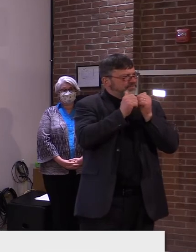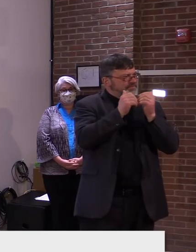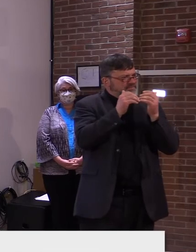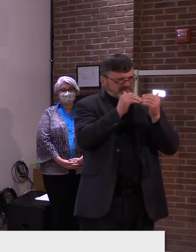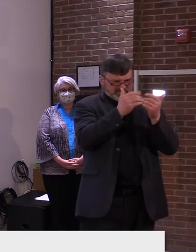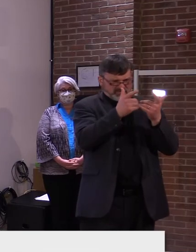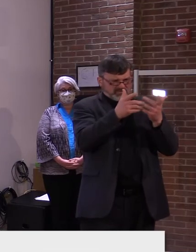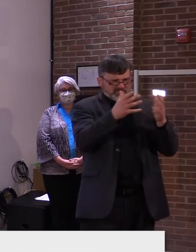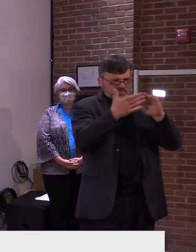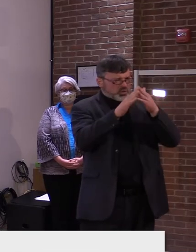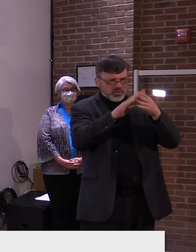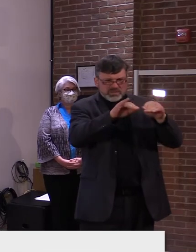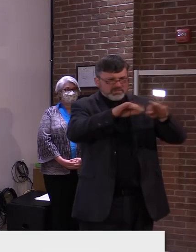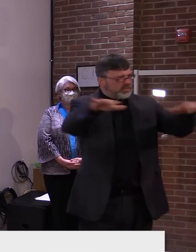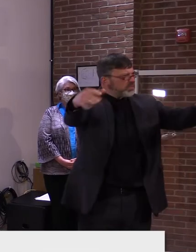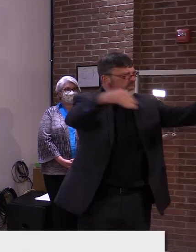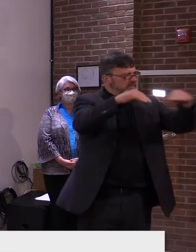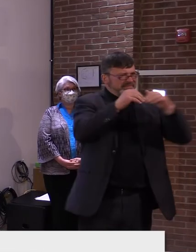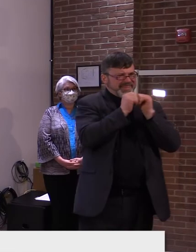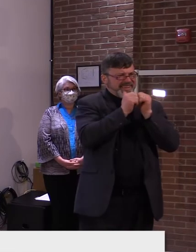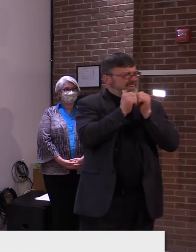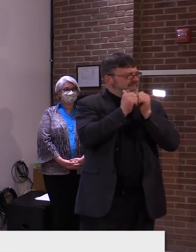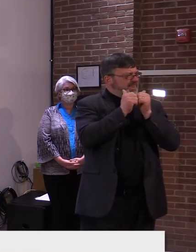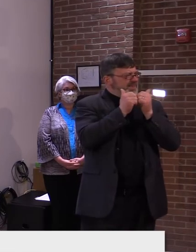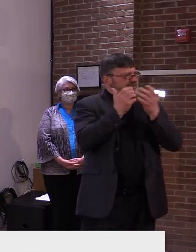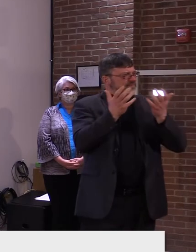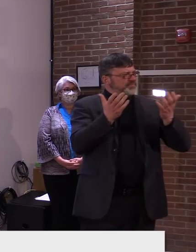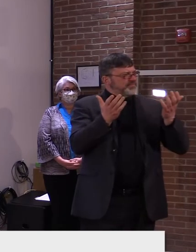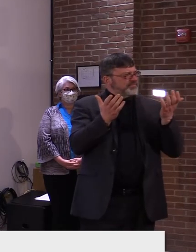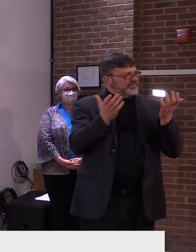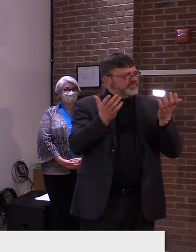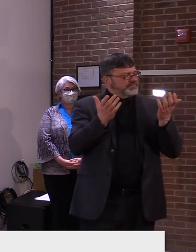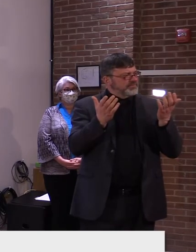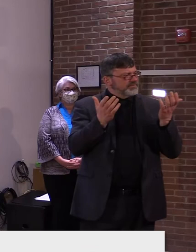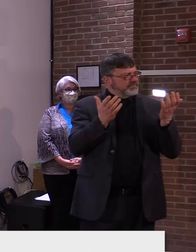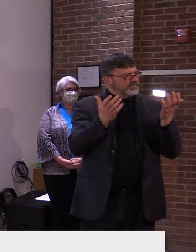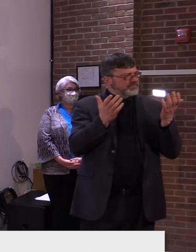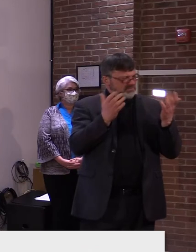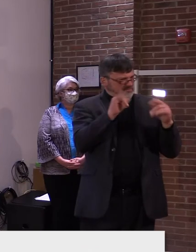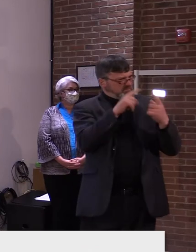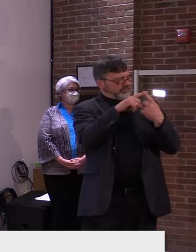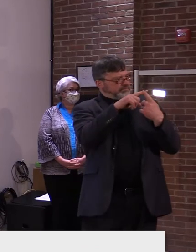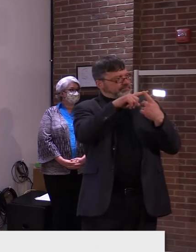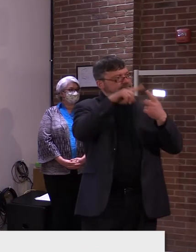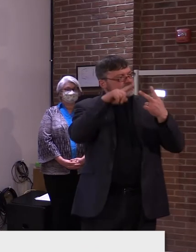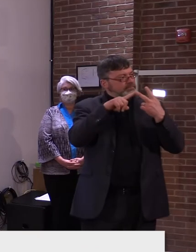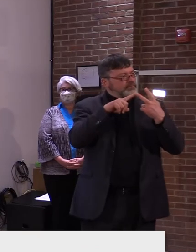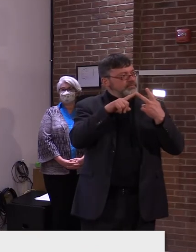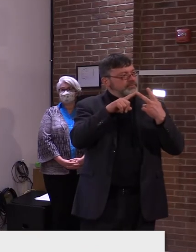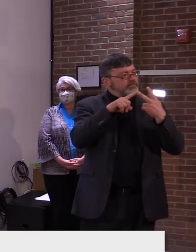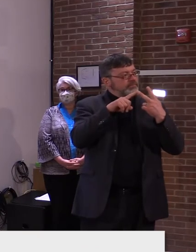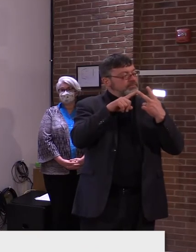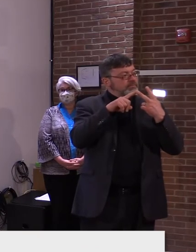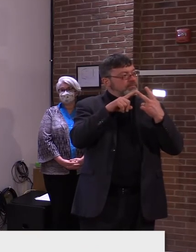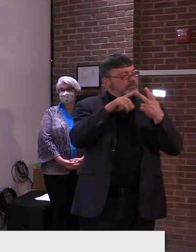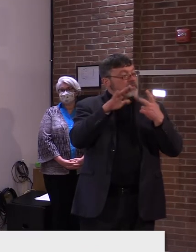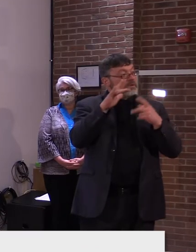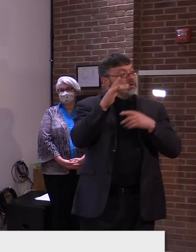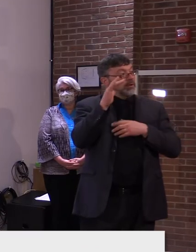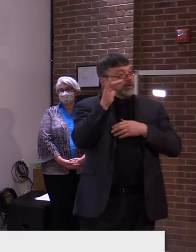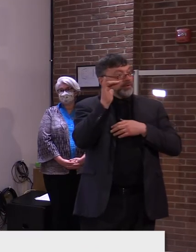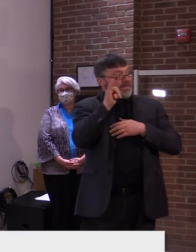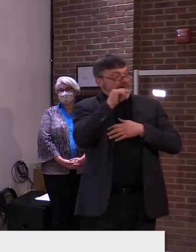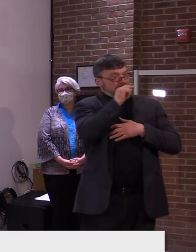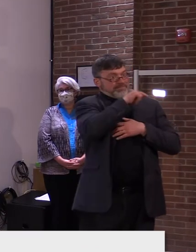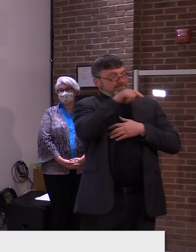cases were the time of infection occurred after the facility was put into lockdown? I'm going to refer to Secretary Smith.